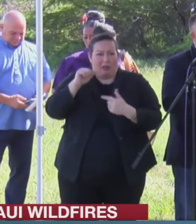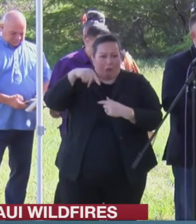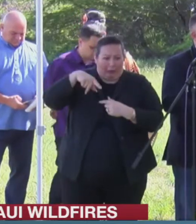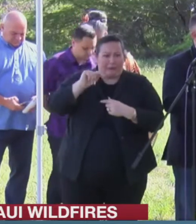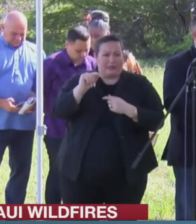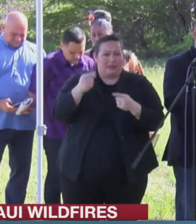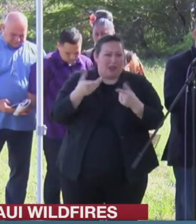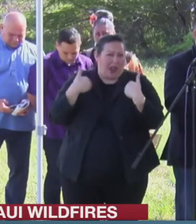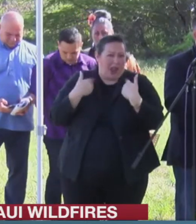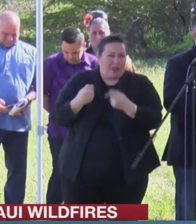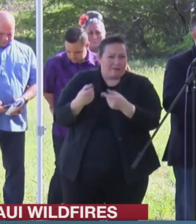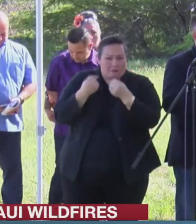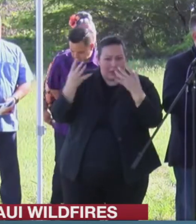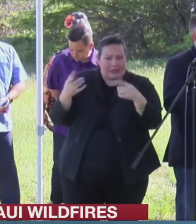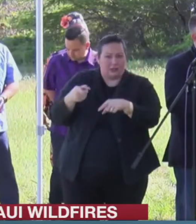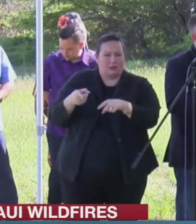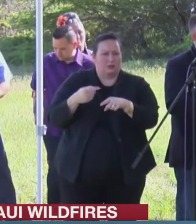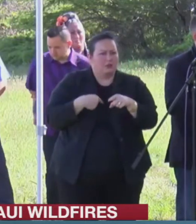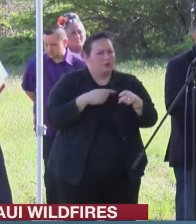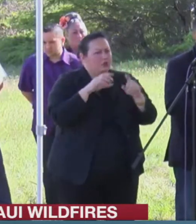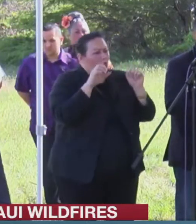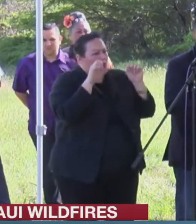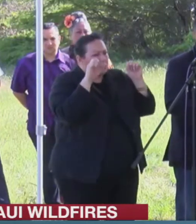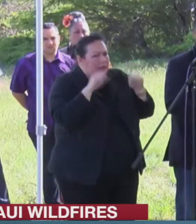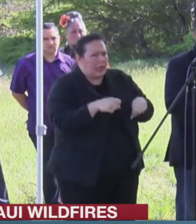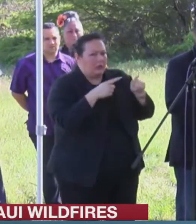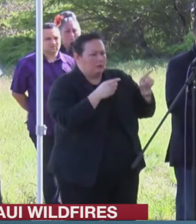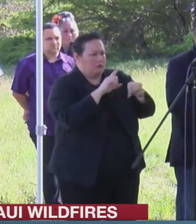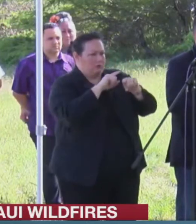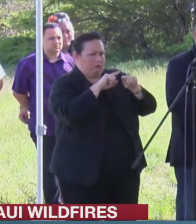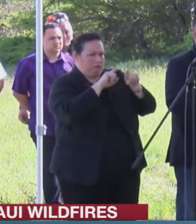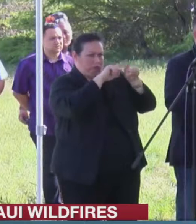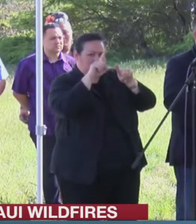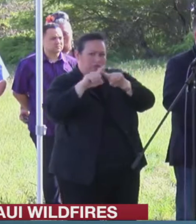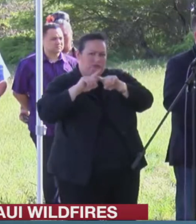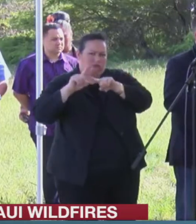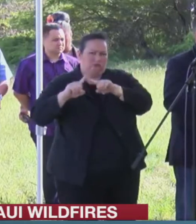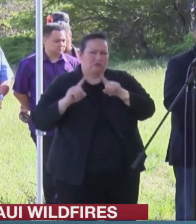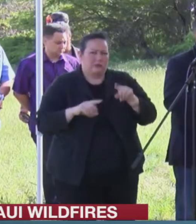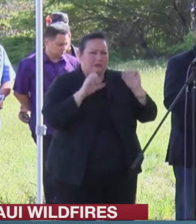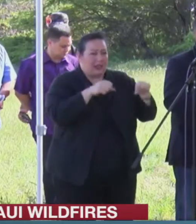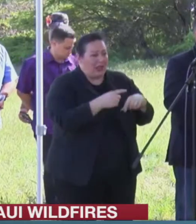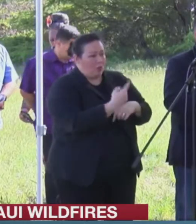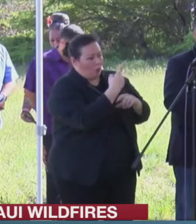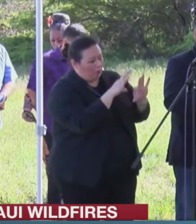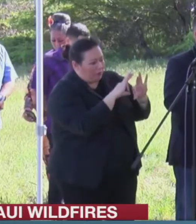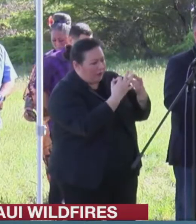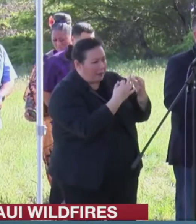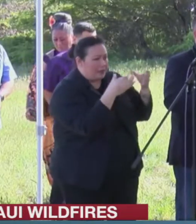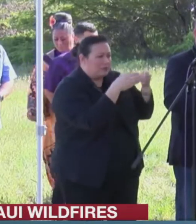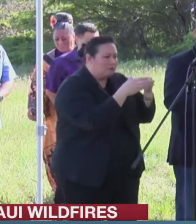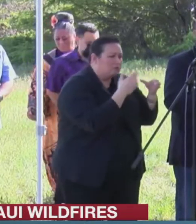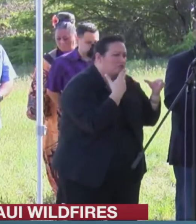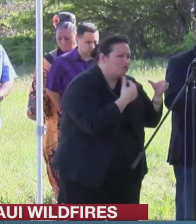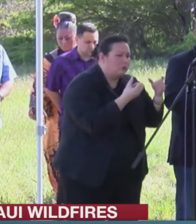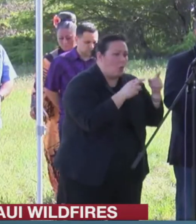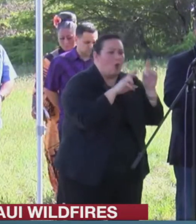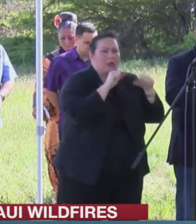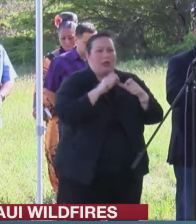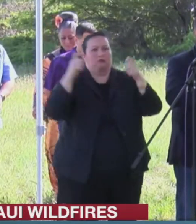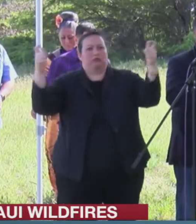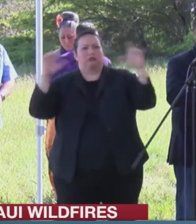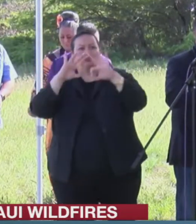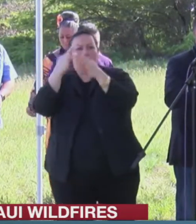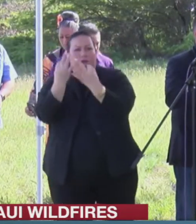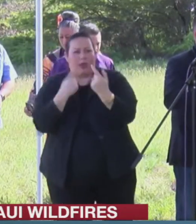years, but also large groups of people can enter the program. It is a complex process, which means that in some